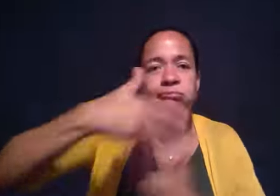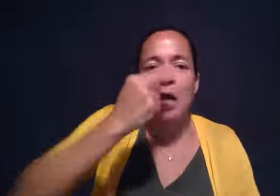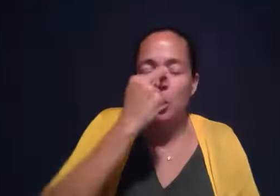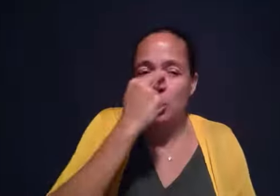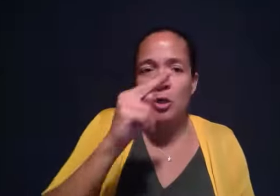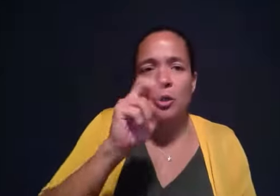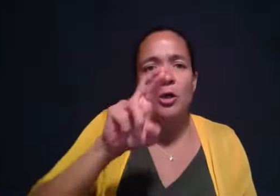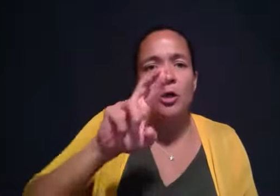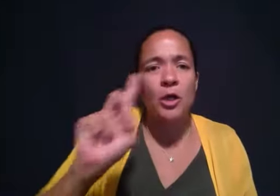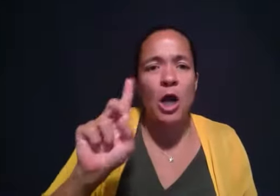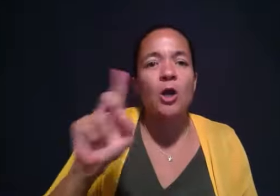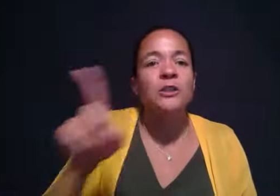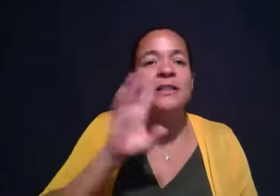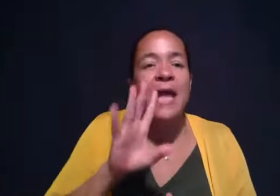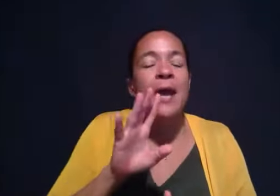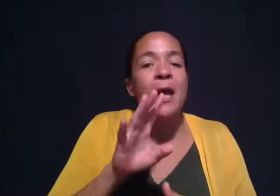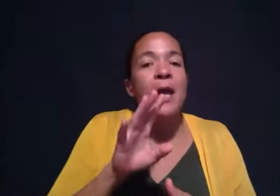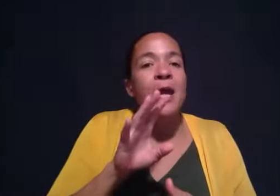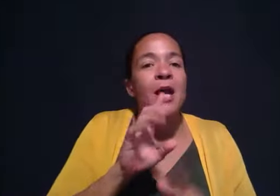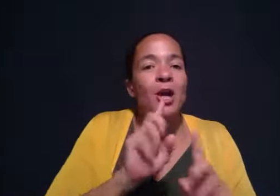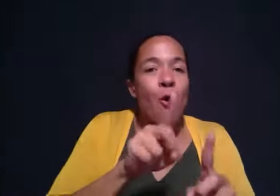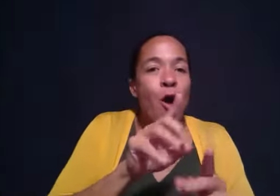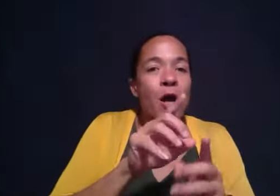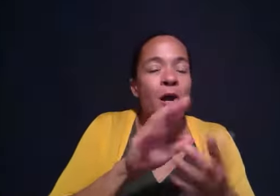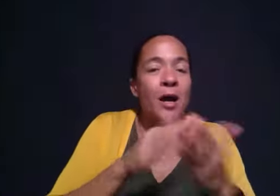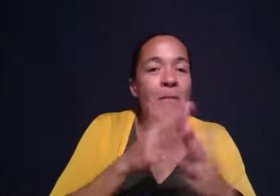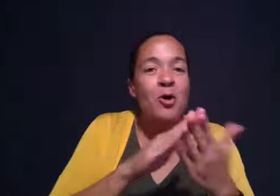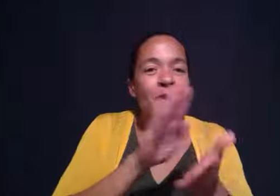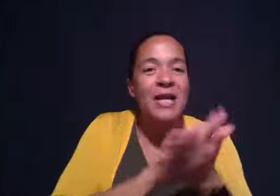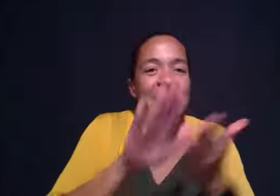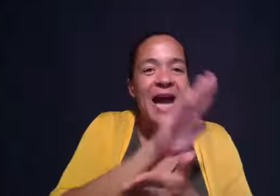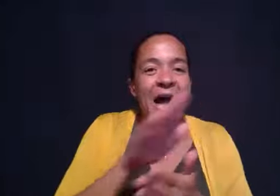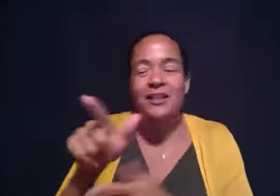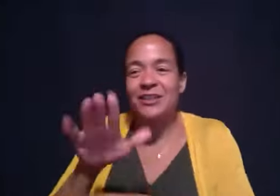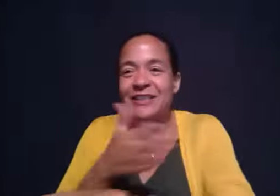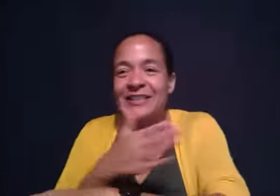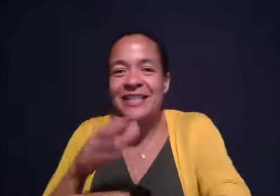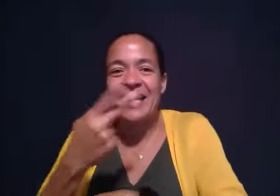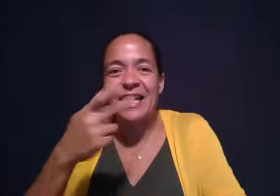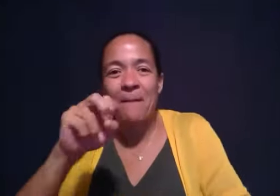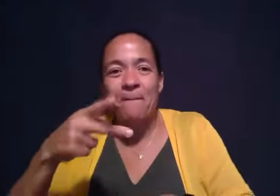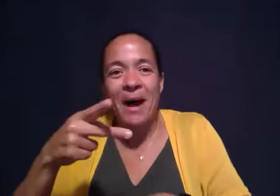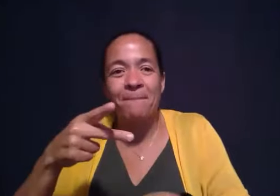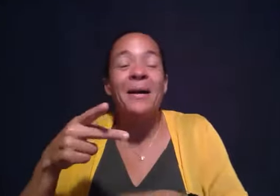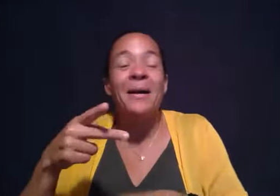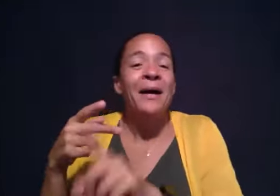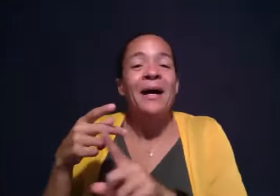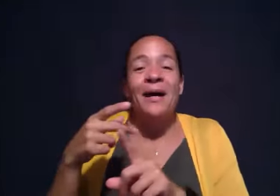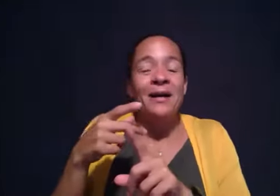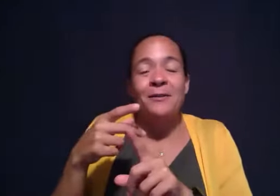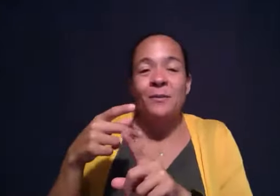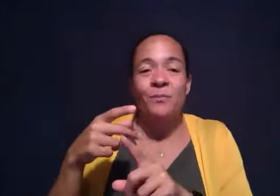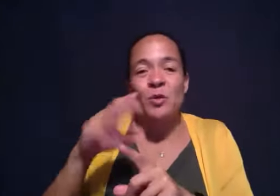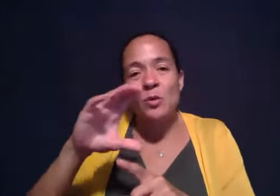group at the church. And they were one alto short, and I happened to be an alto. And